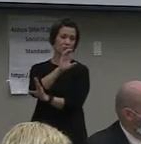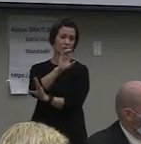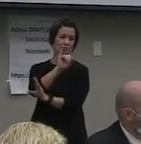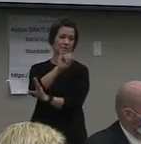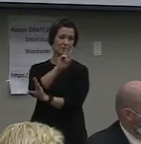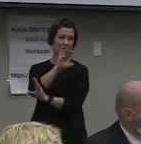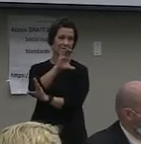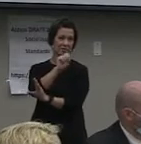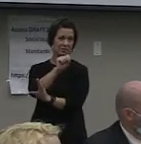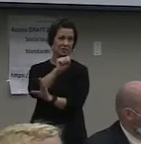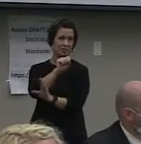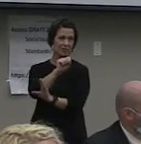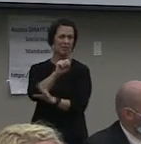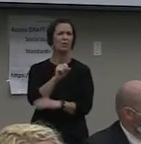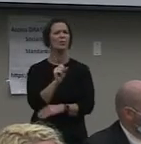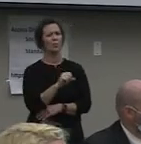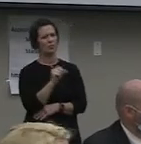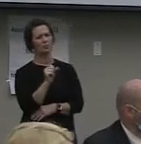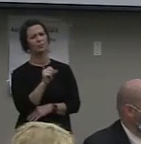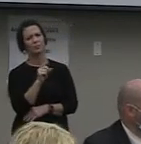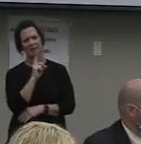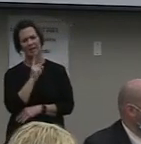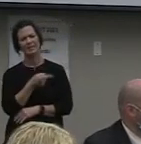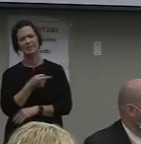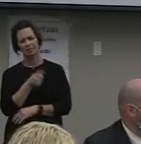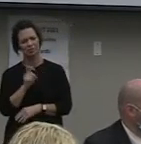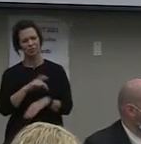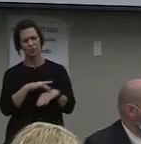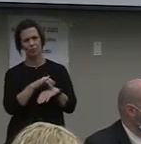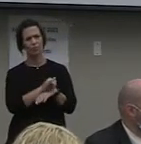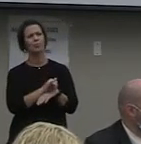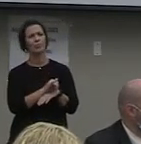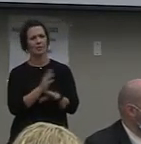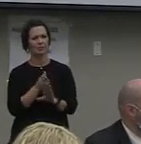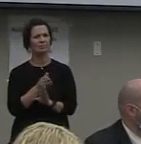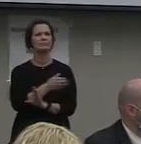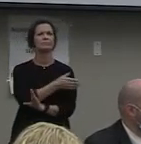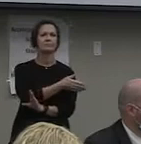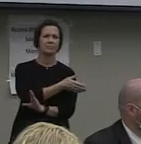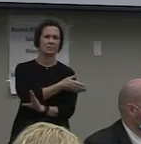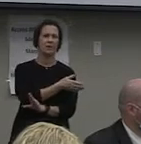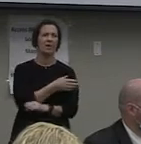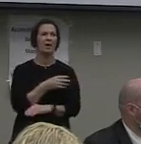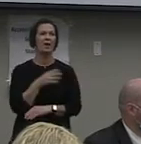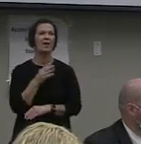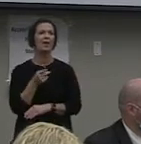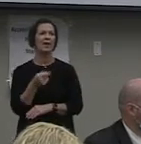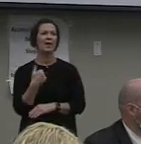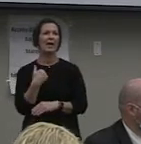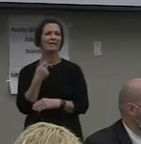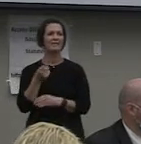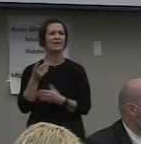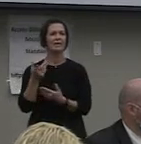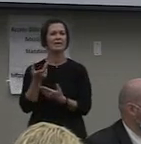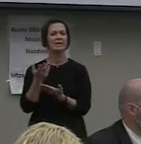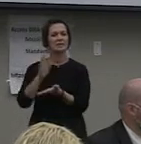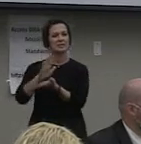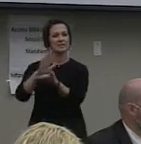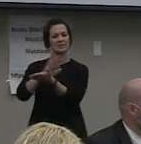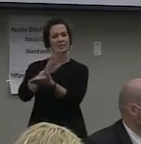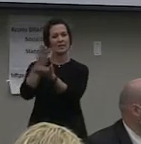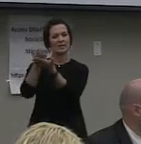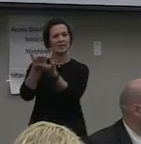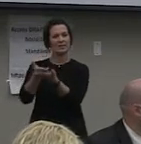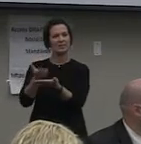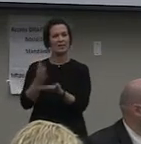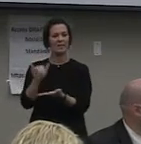class? Oh, absolutely. I think very early on. And there's a reference earlier than that to founding documents, but the Declaration is not included in